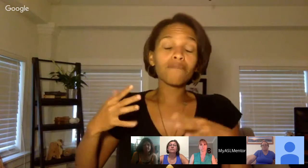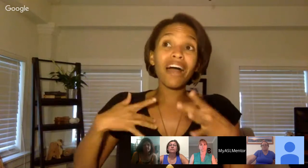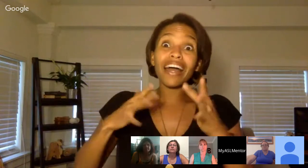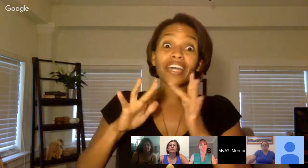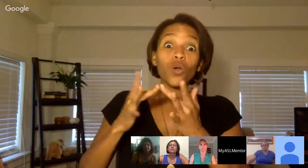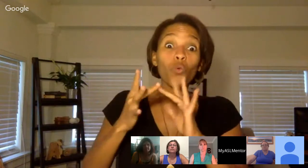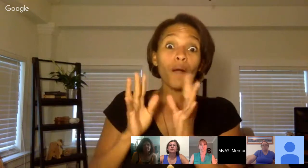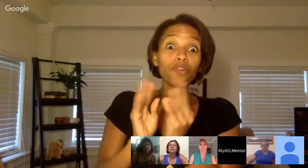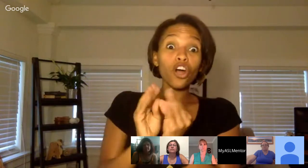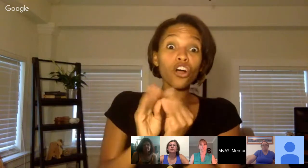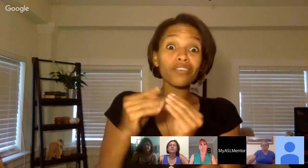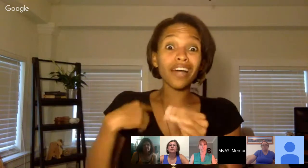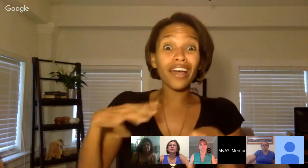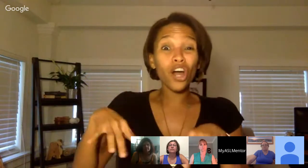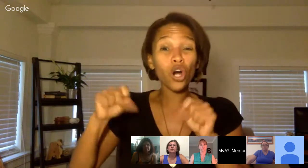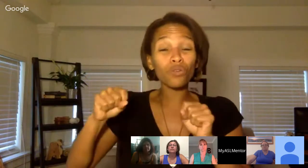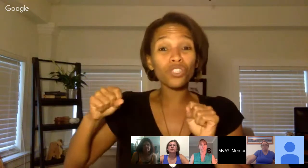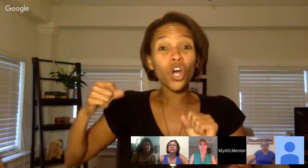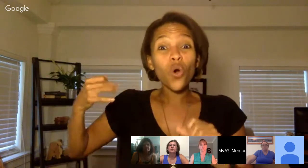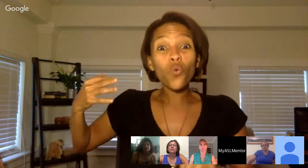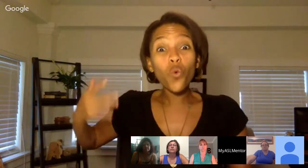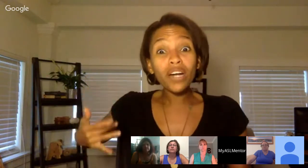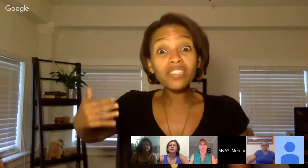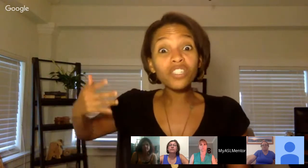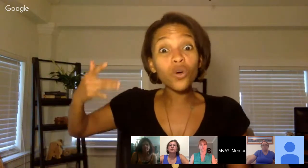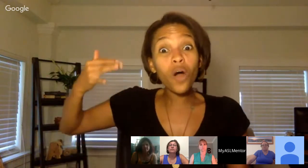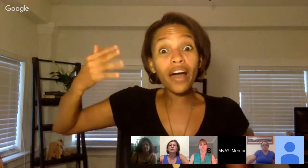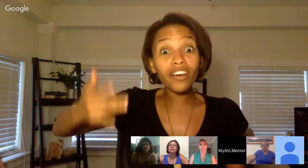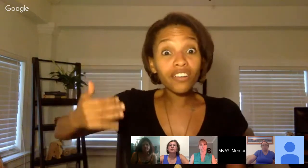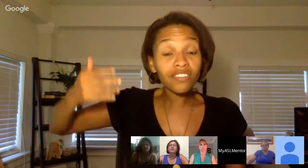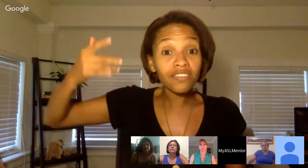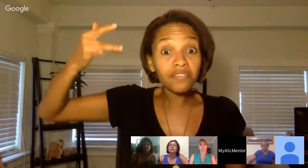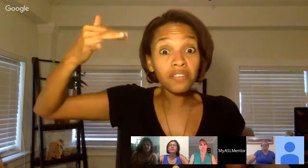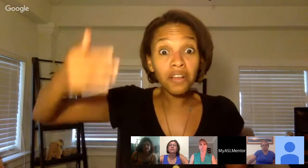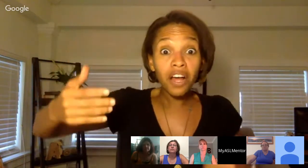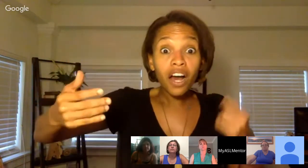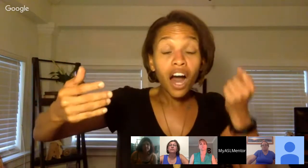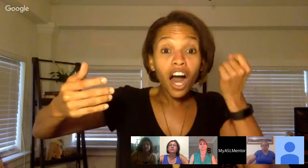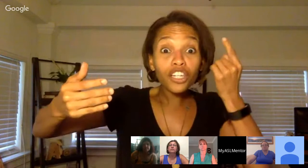maybe my webinars I host once in a while.